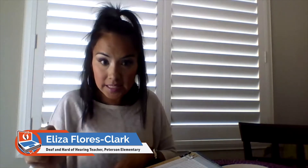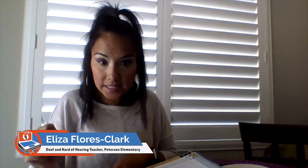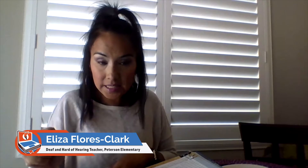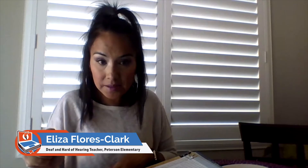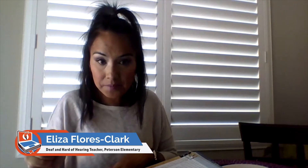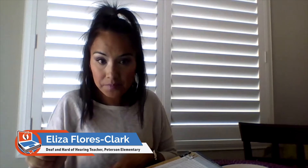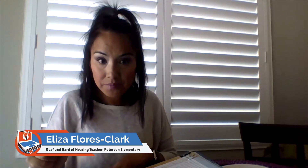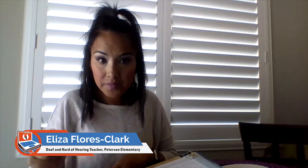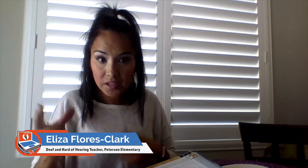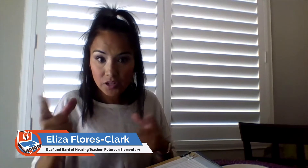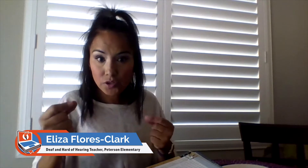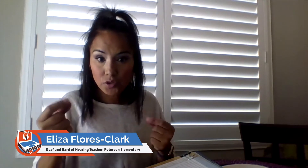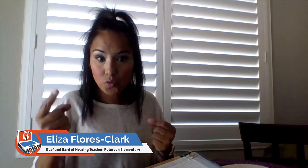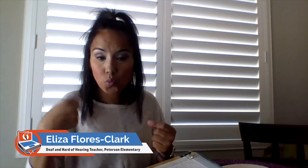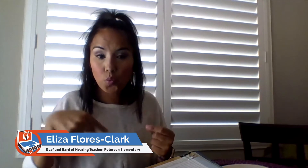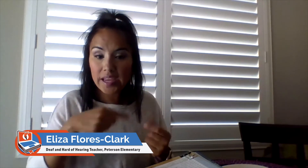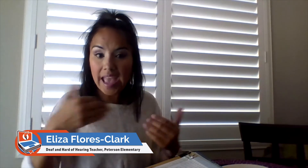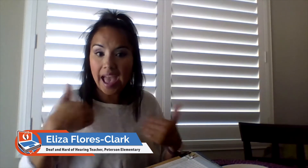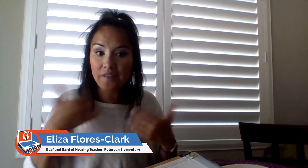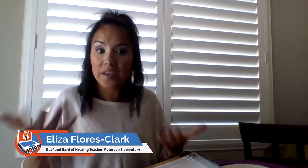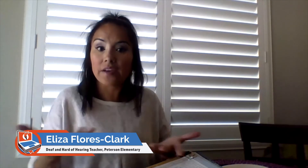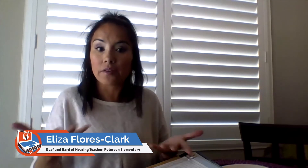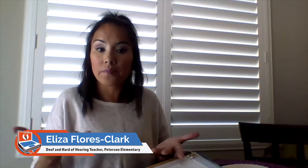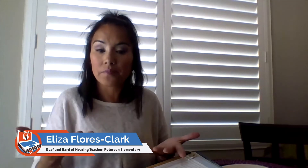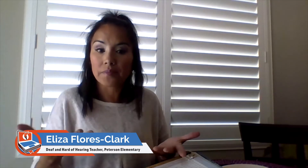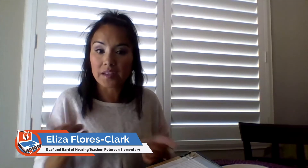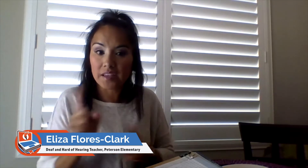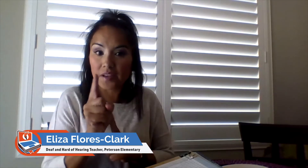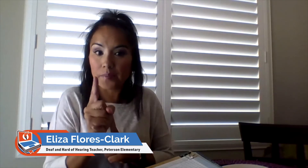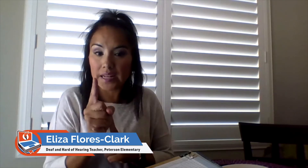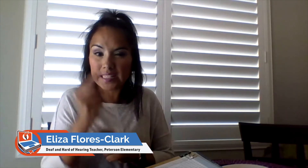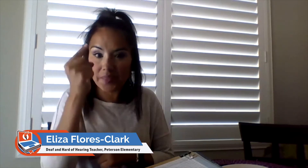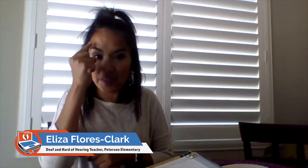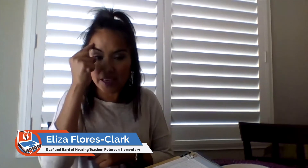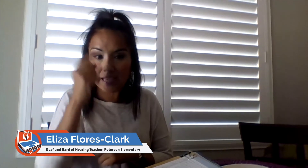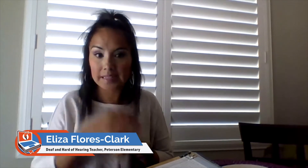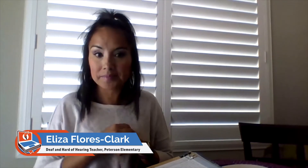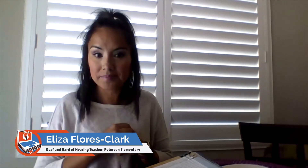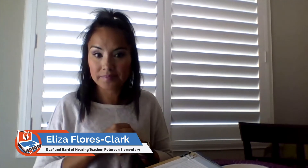seasons do we have here? I'll give you a minute to think.